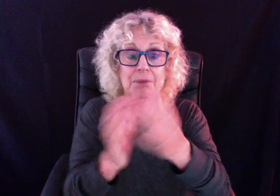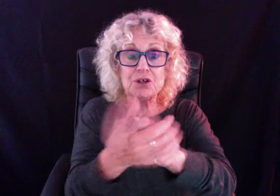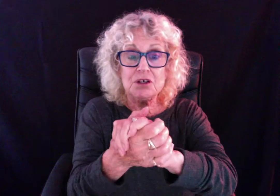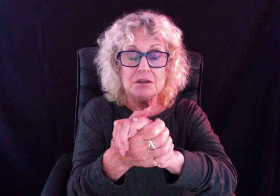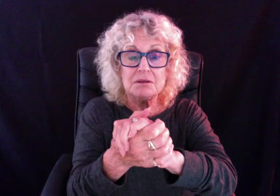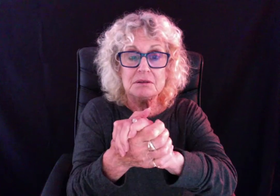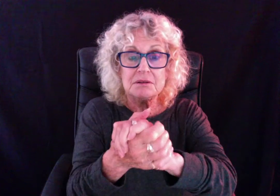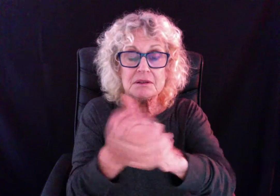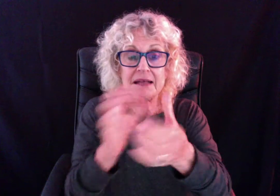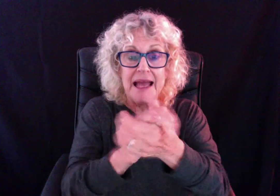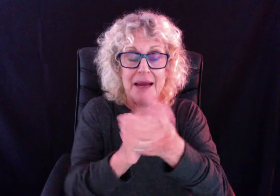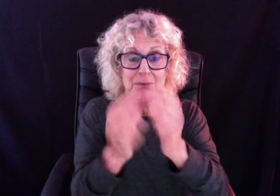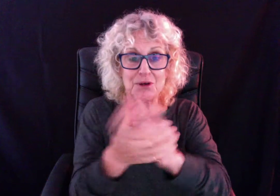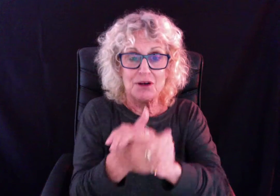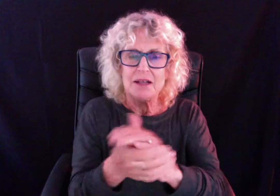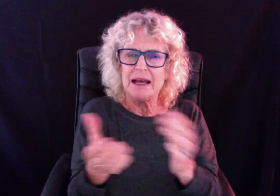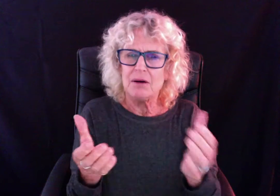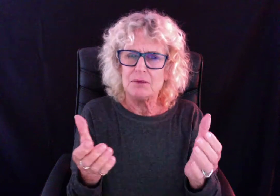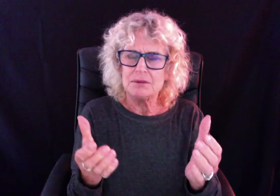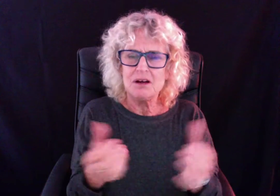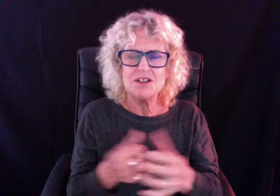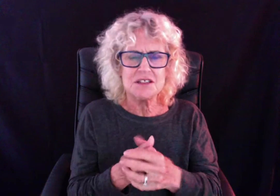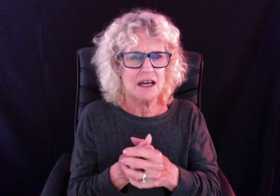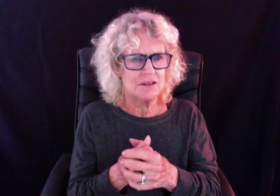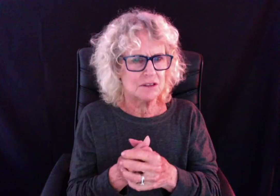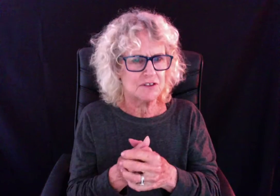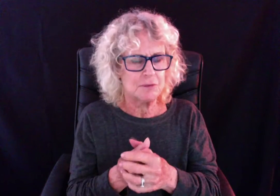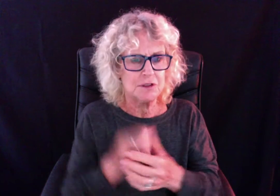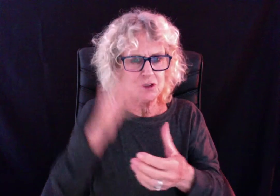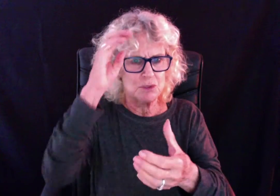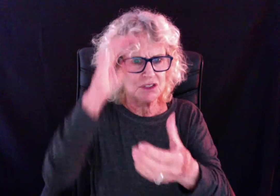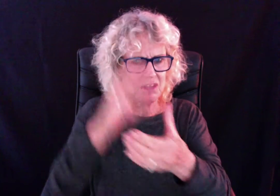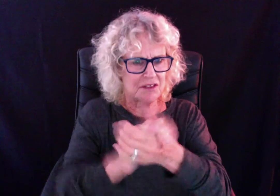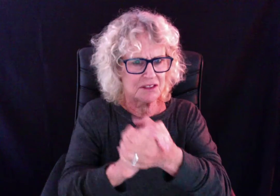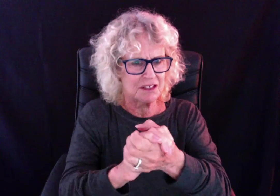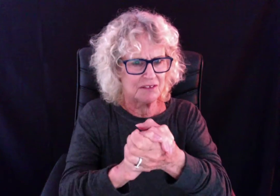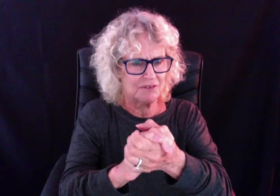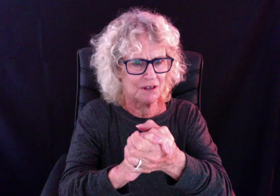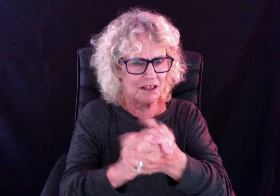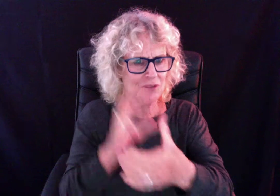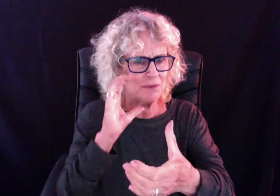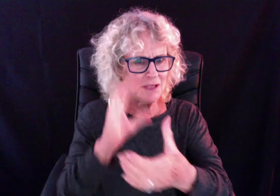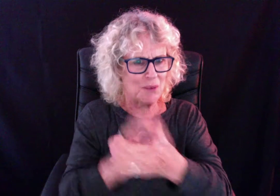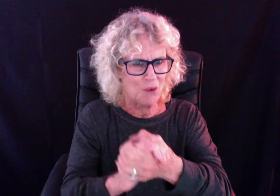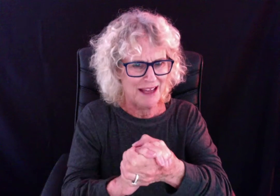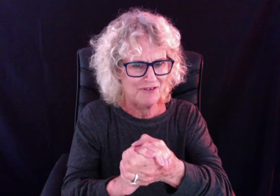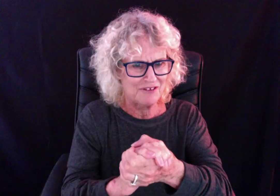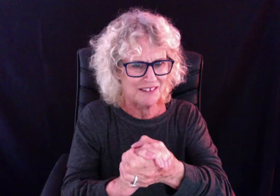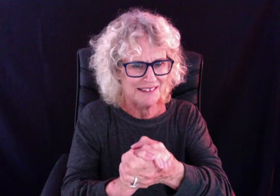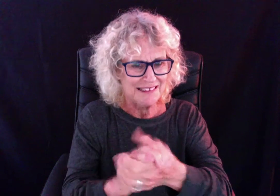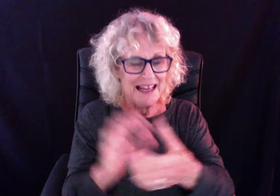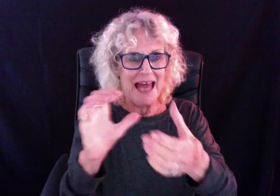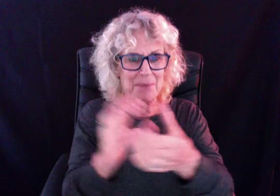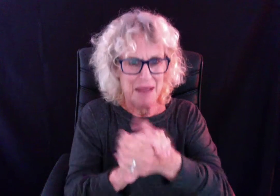Hamburger, hamburger. Now, gosh, this kind of looks familiar. We saw the sign for husband and wife and